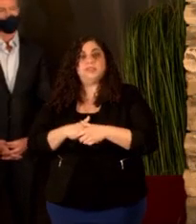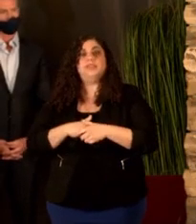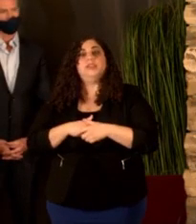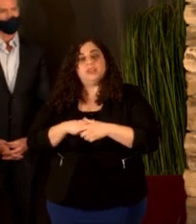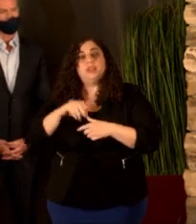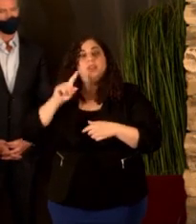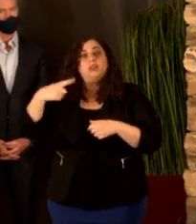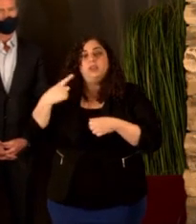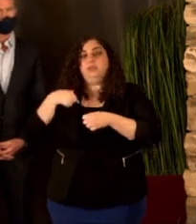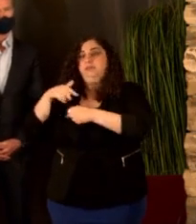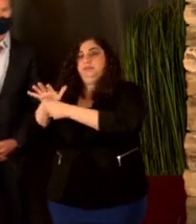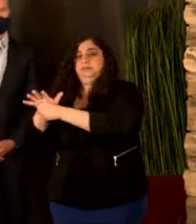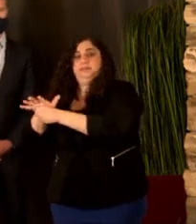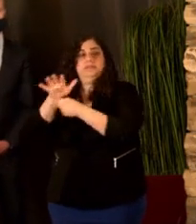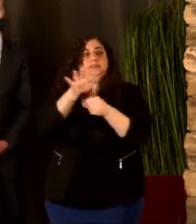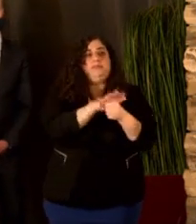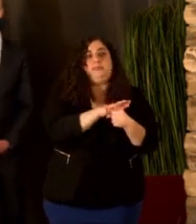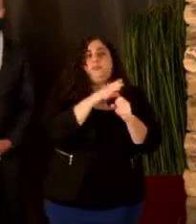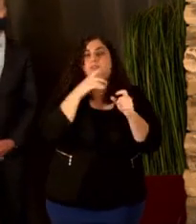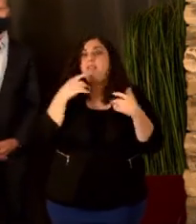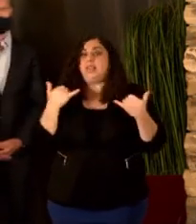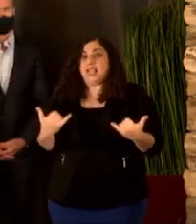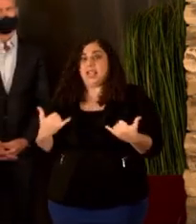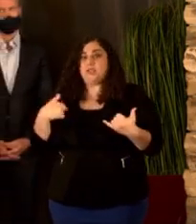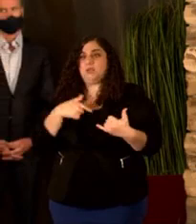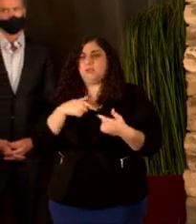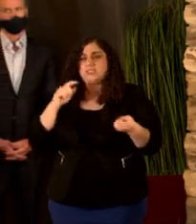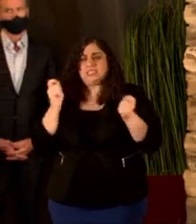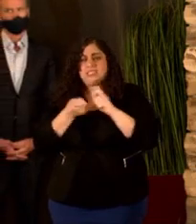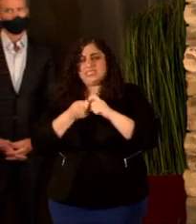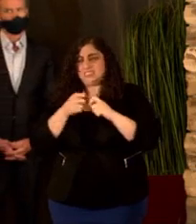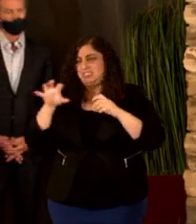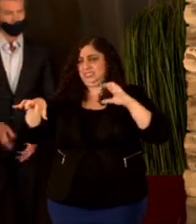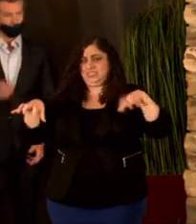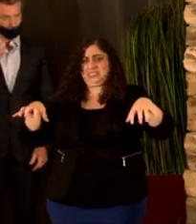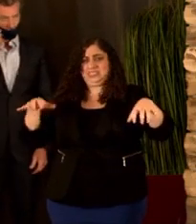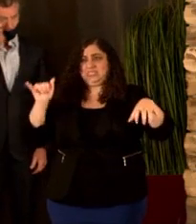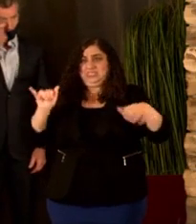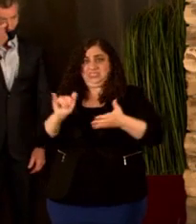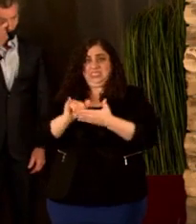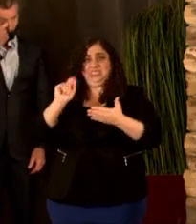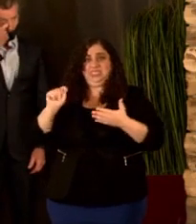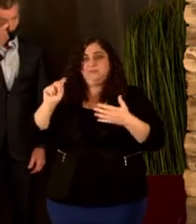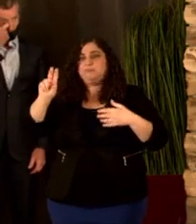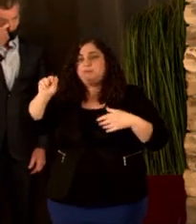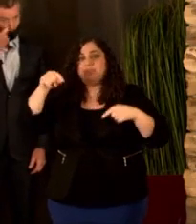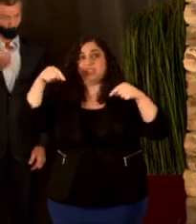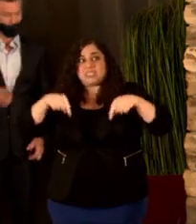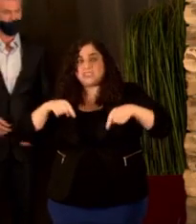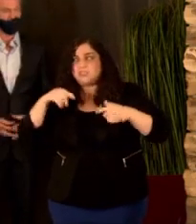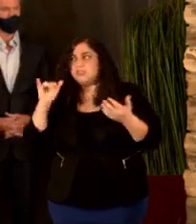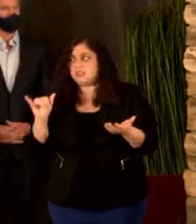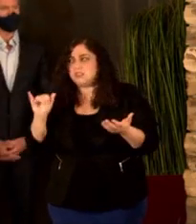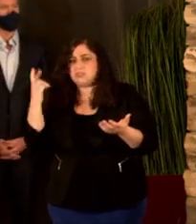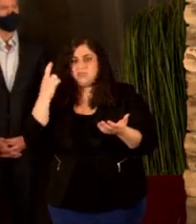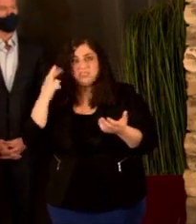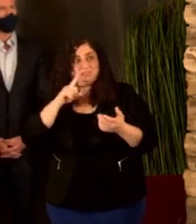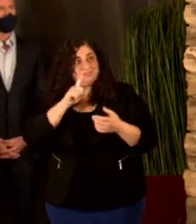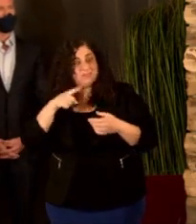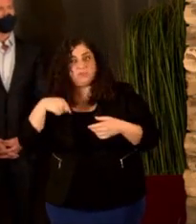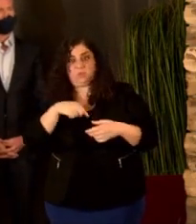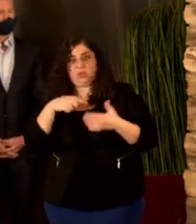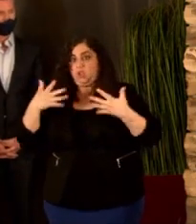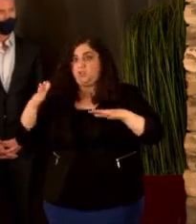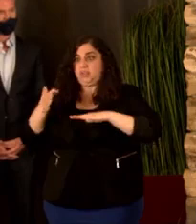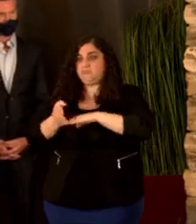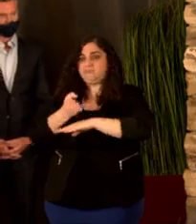been services, but there has always been need. This is transformational. This is game-changing. And again, it is being done quicker